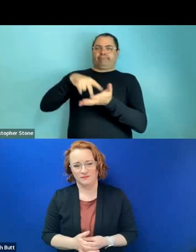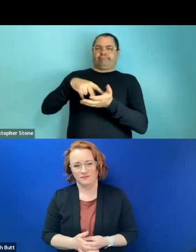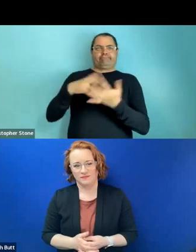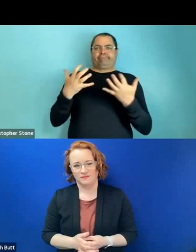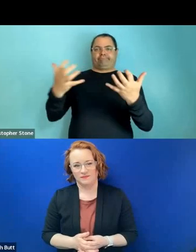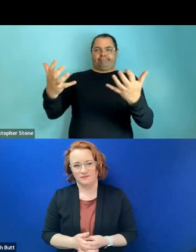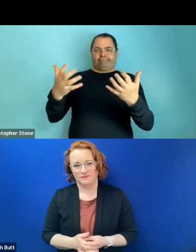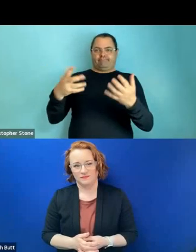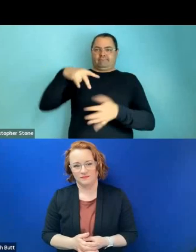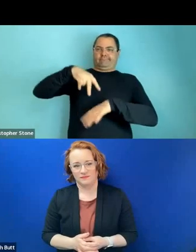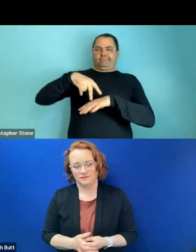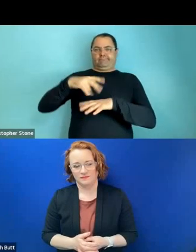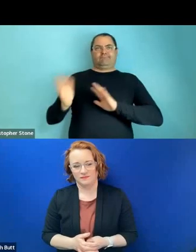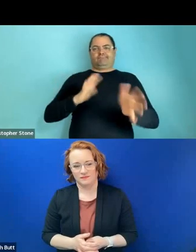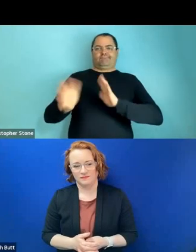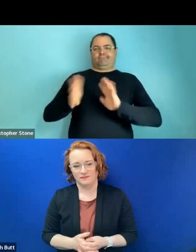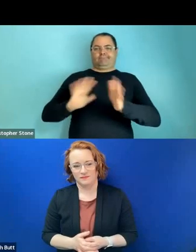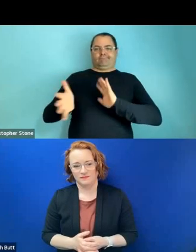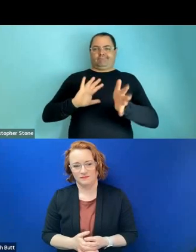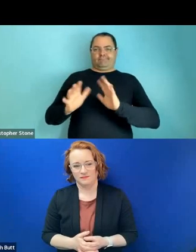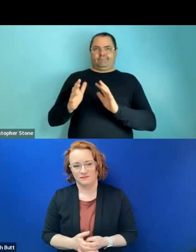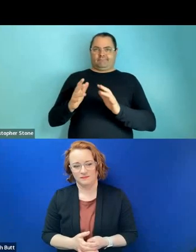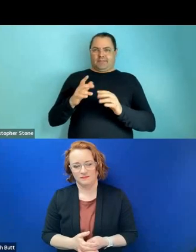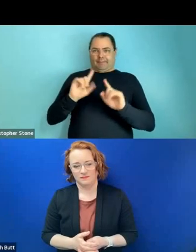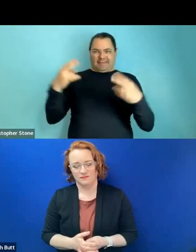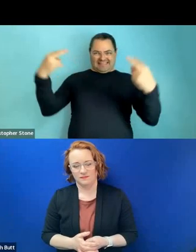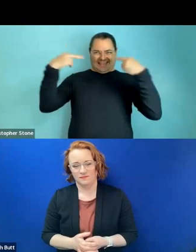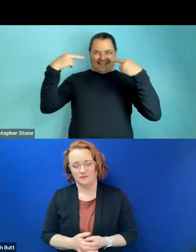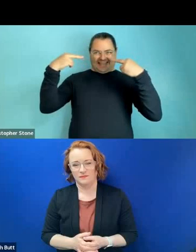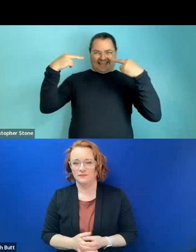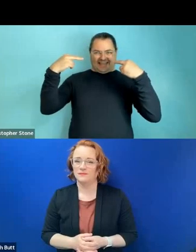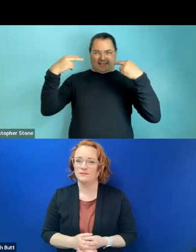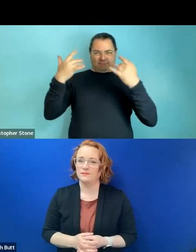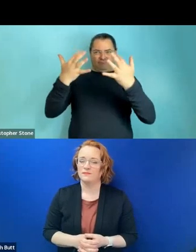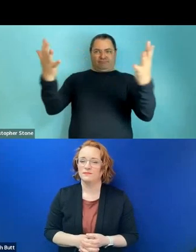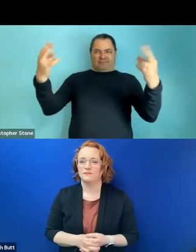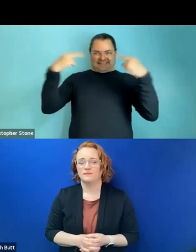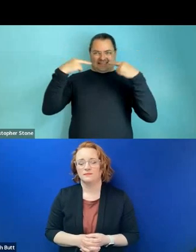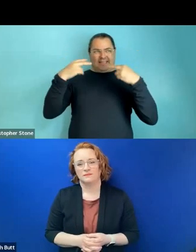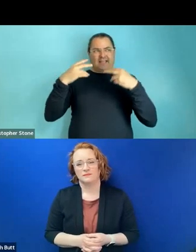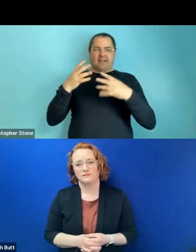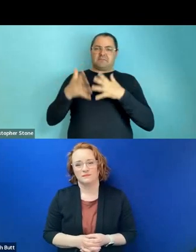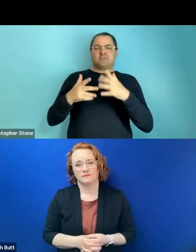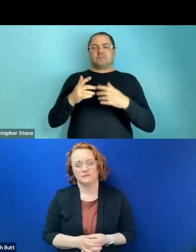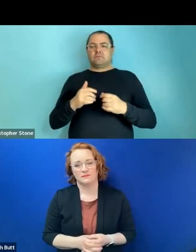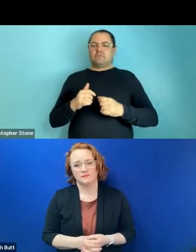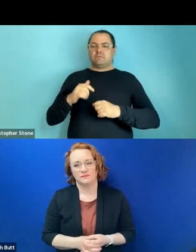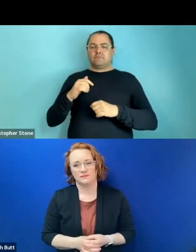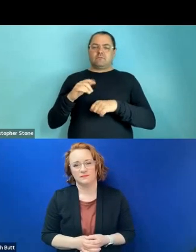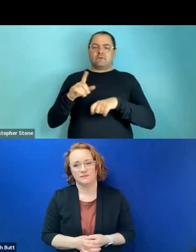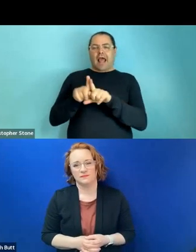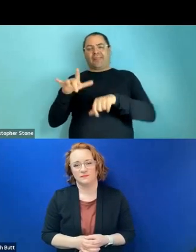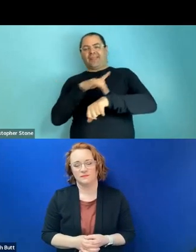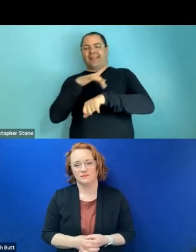audience event, though you might have your back to them, there's still hundreds or if not thousands of people kind of aware of you. So is